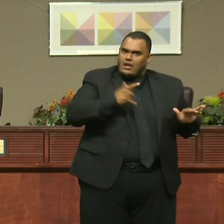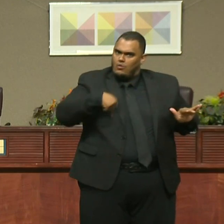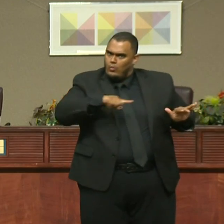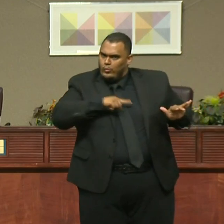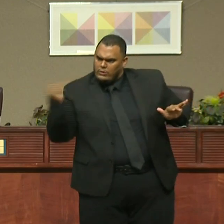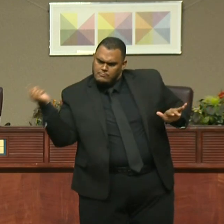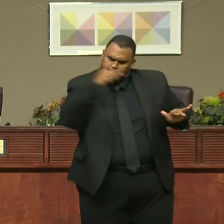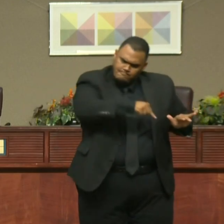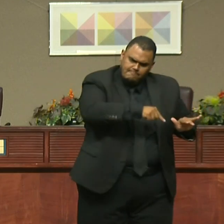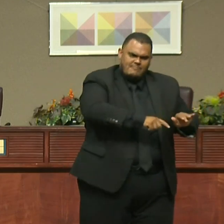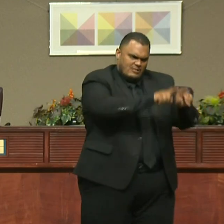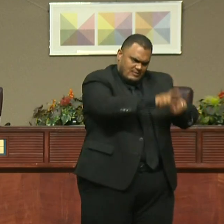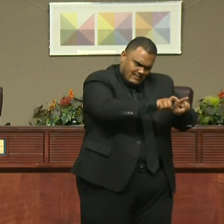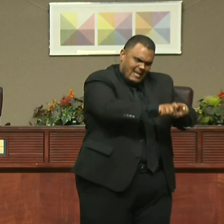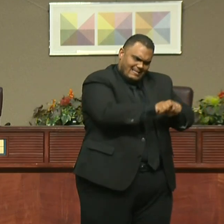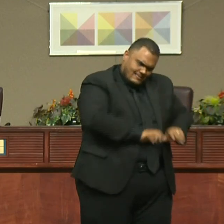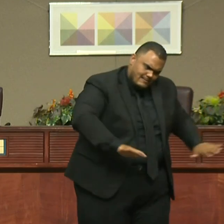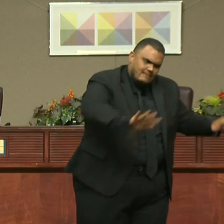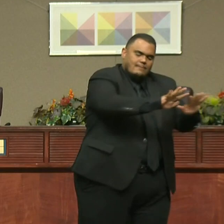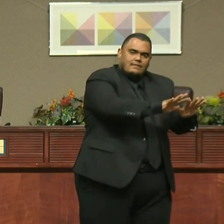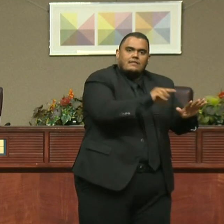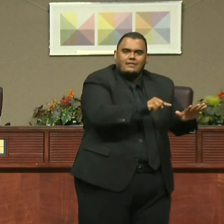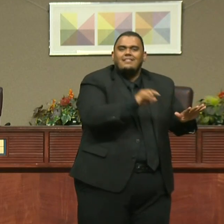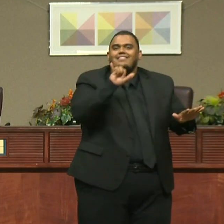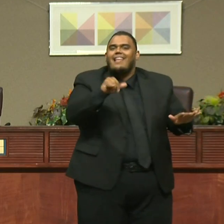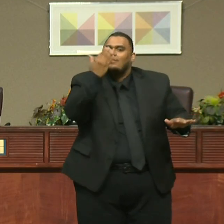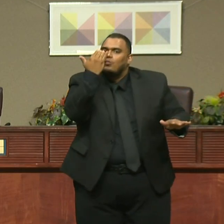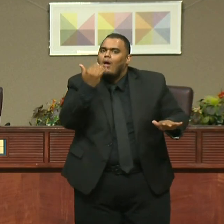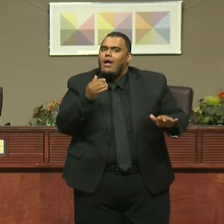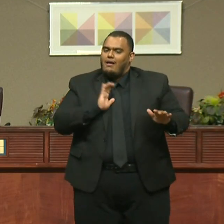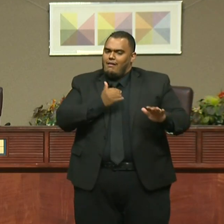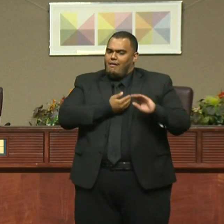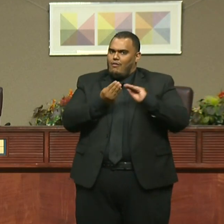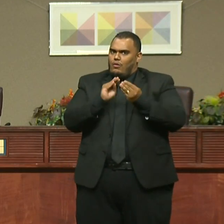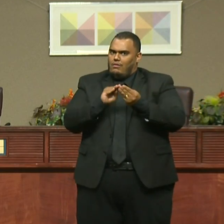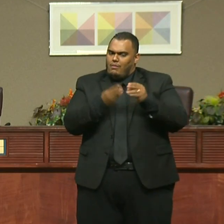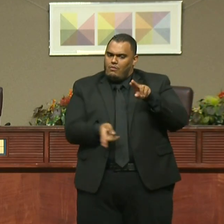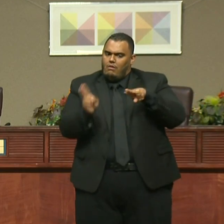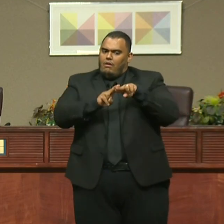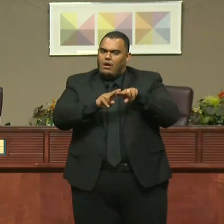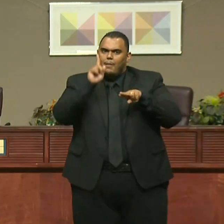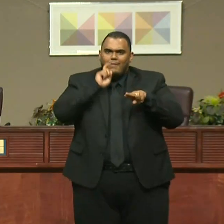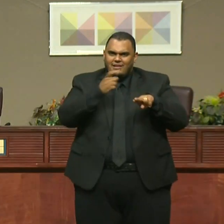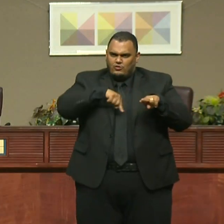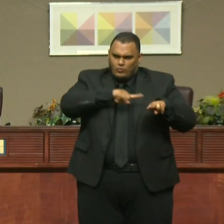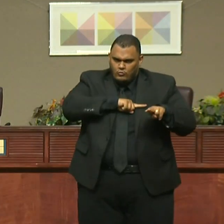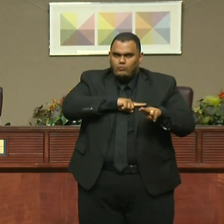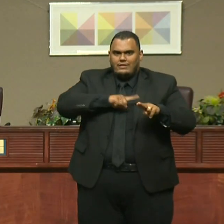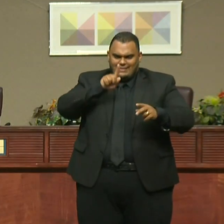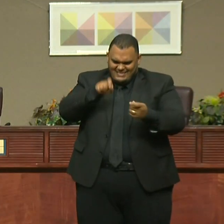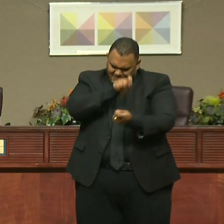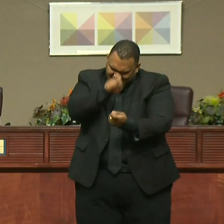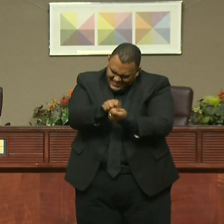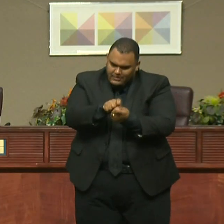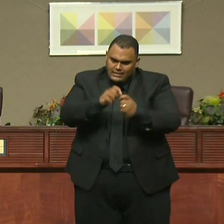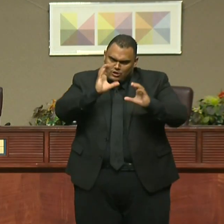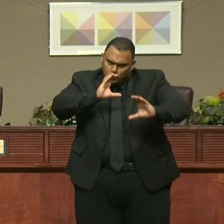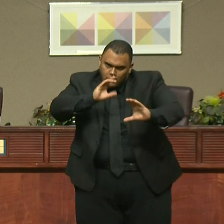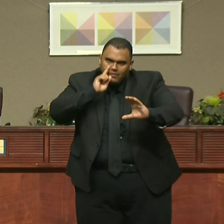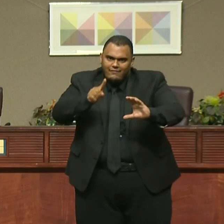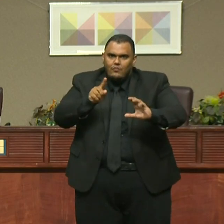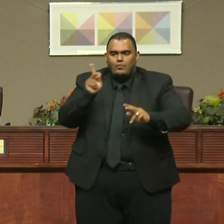cases, because we are really looking for these cases. And despite some